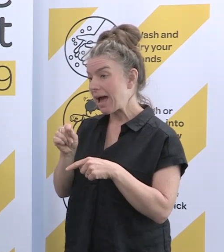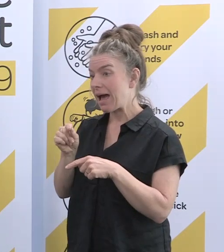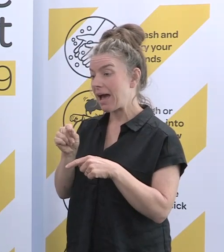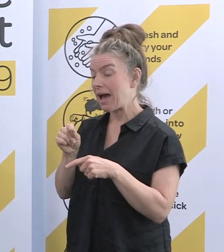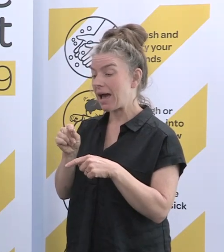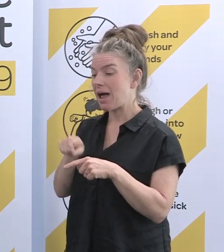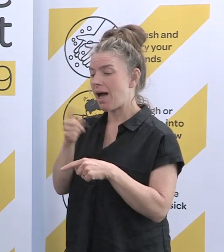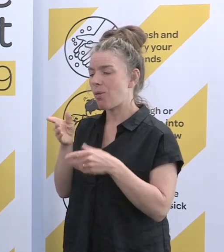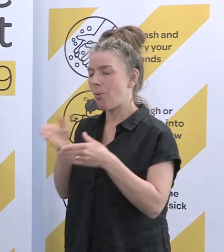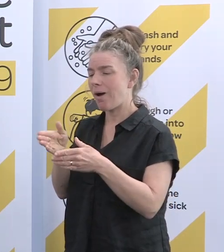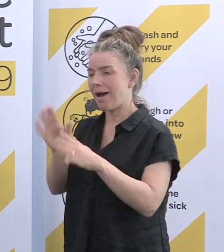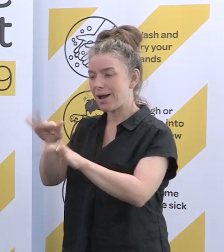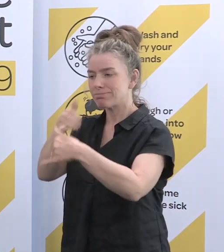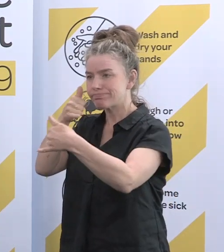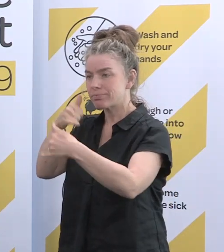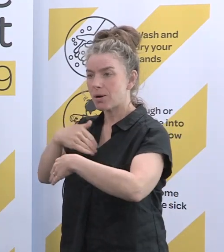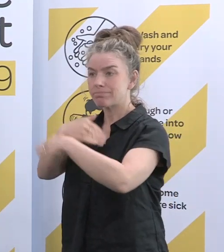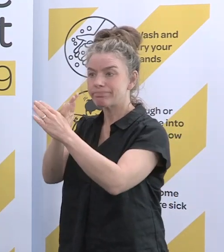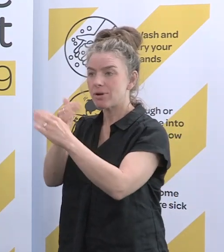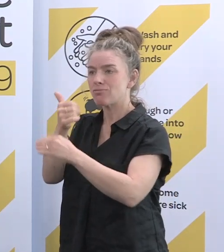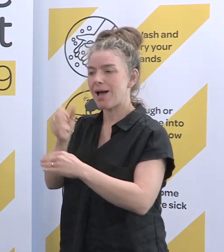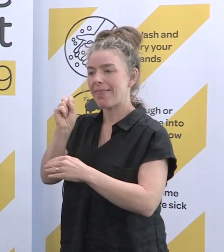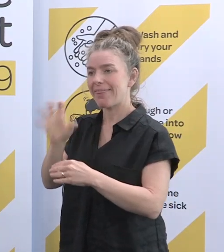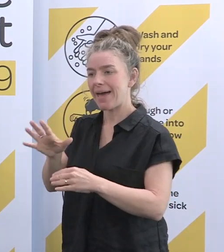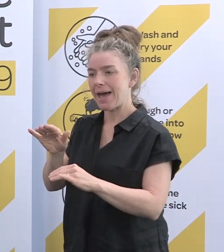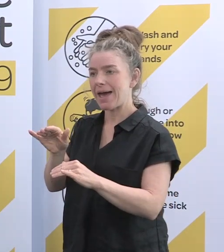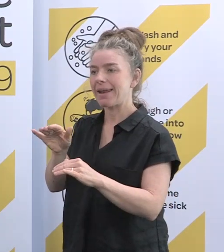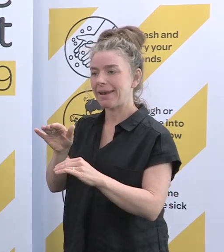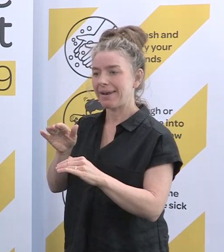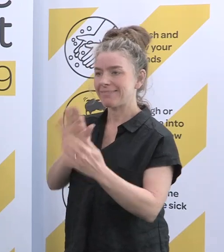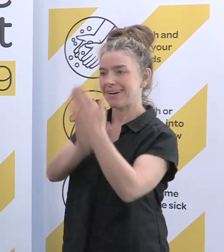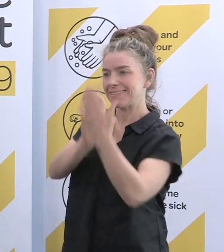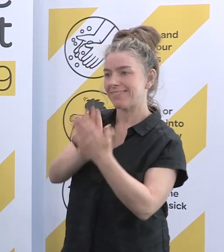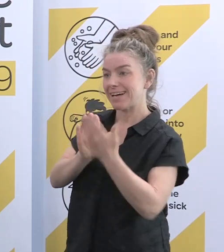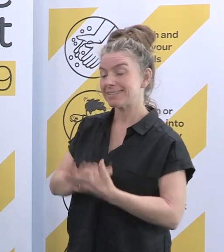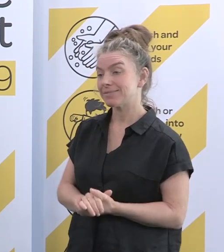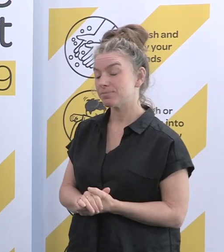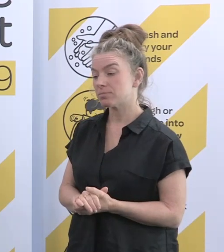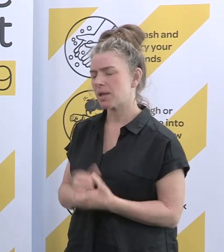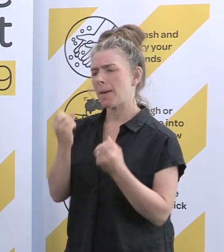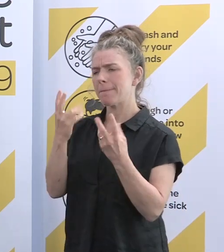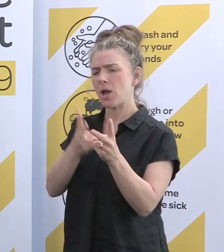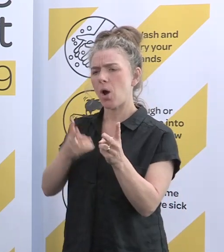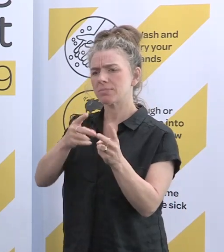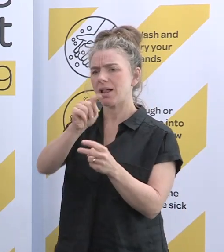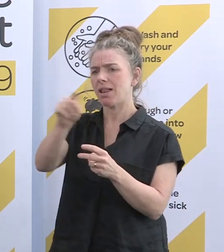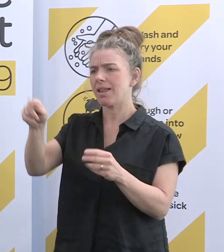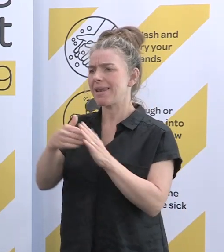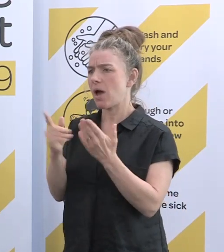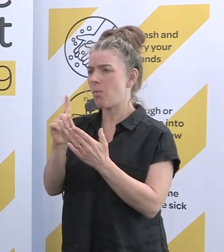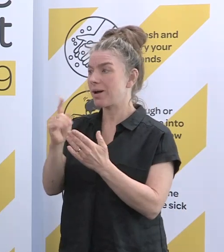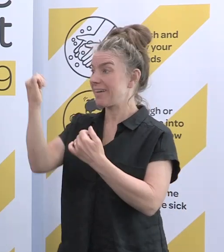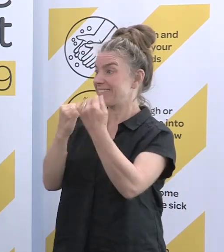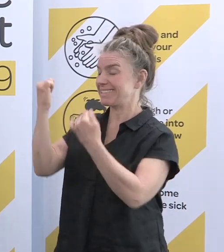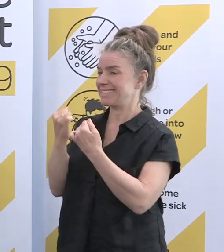than face-to-face, could be done with phone calls. The other thing, of course, is that most hospitals are now putting restrictions on